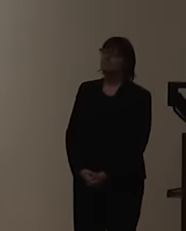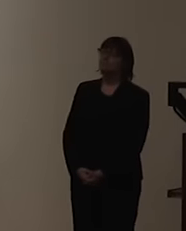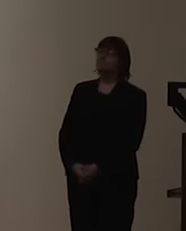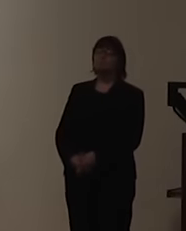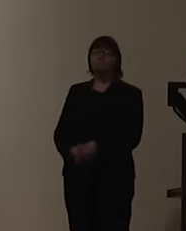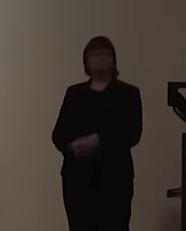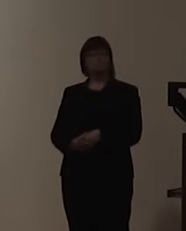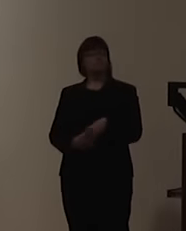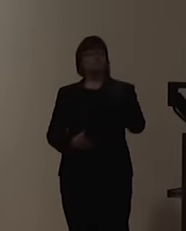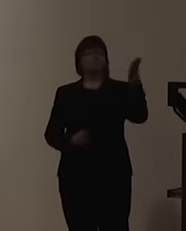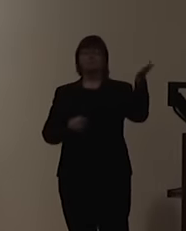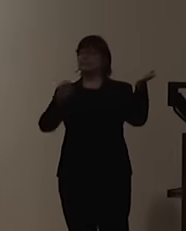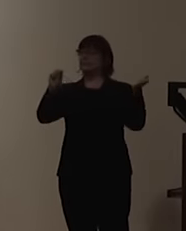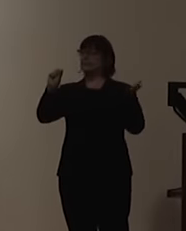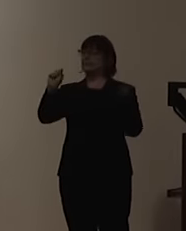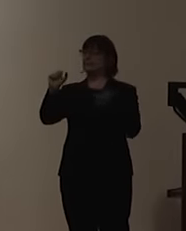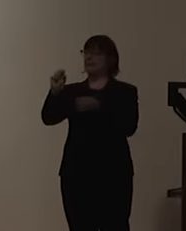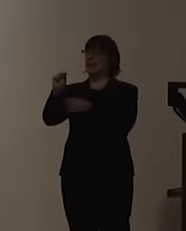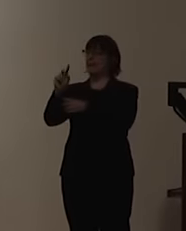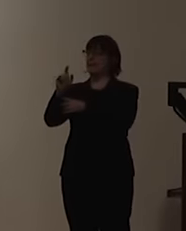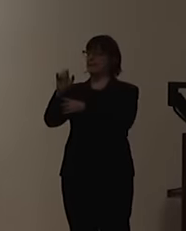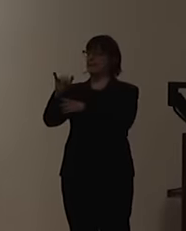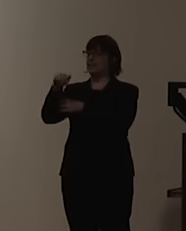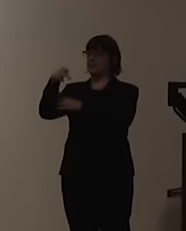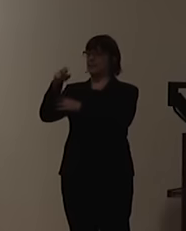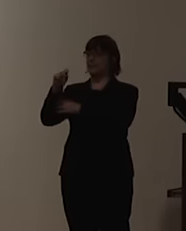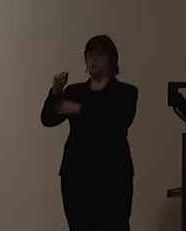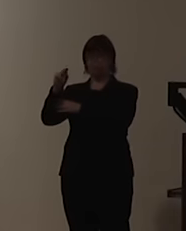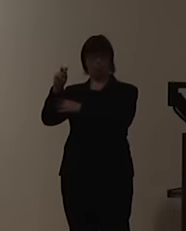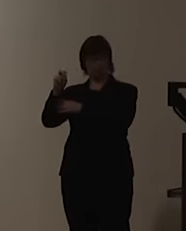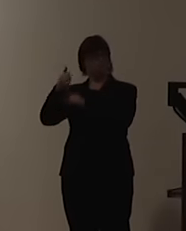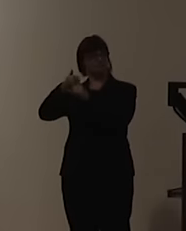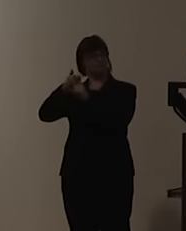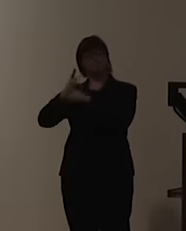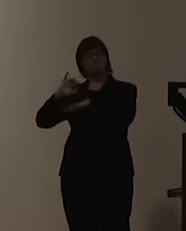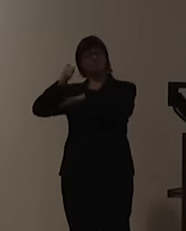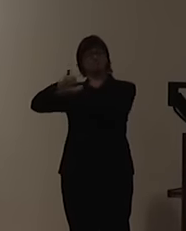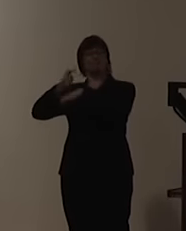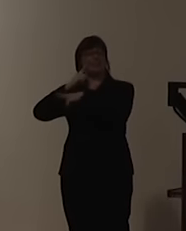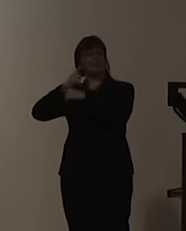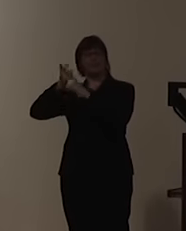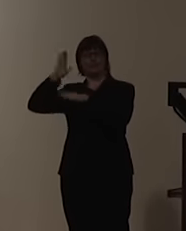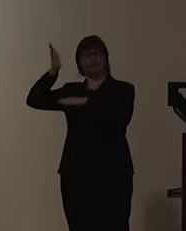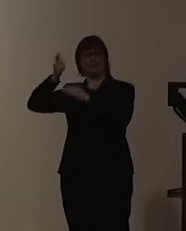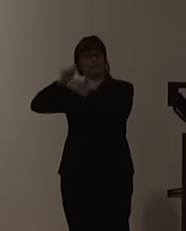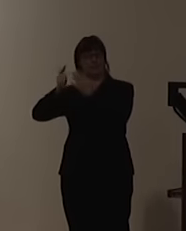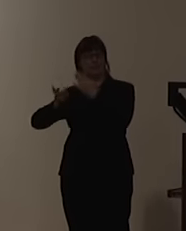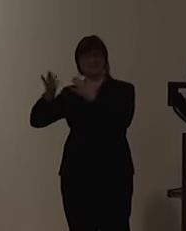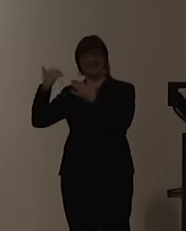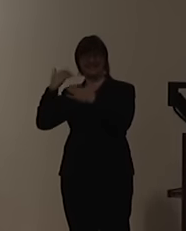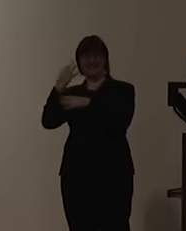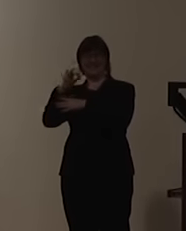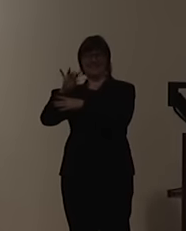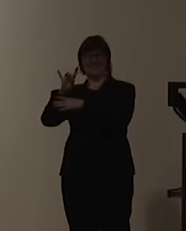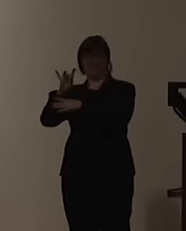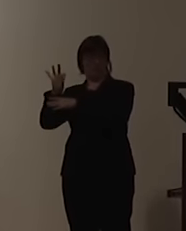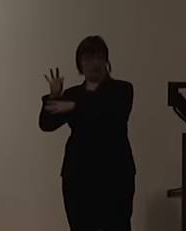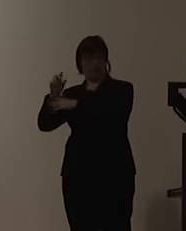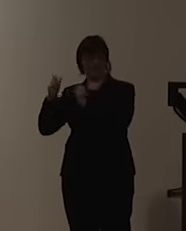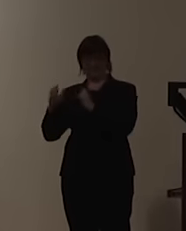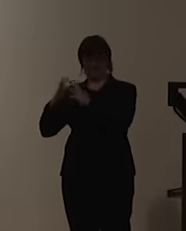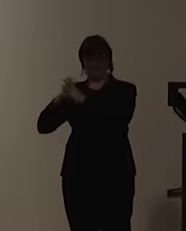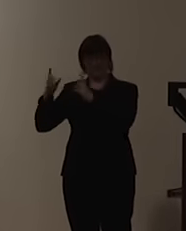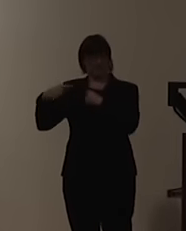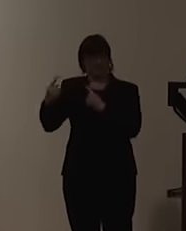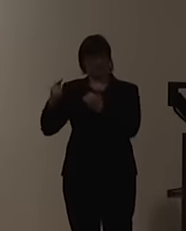continued commitment of Mr. Stanley Stone, who established the Stanley P. Stone Distinguished Lecture Series in 1989, the College